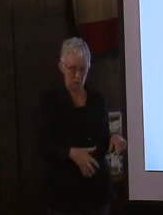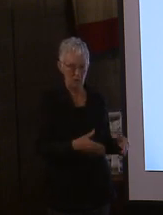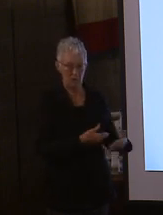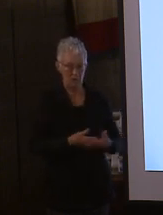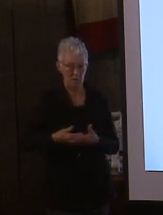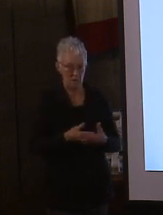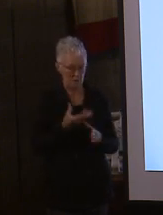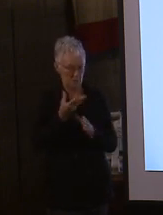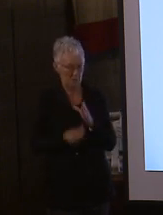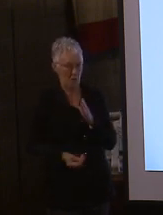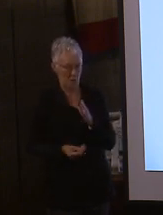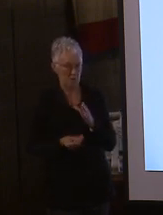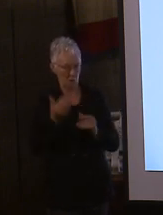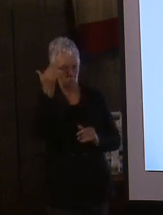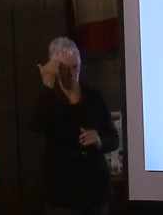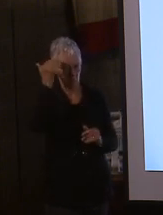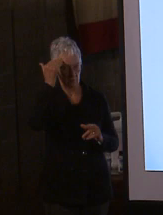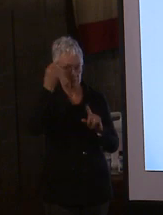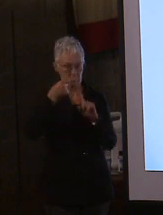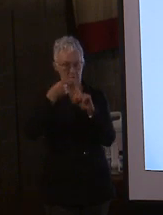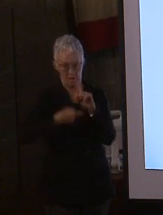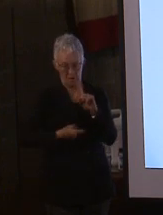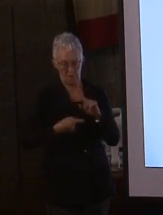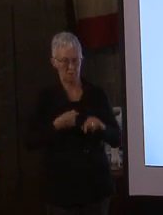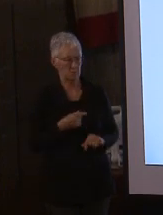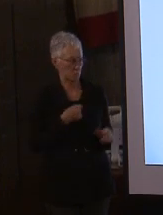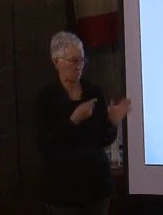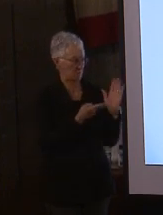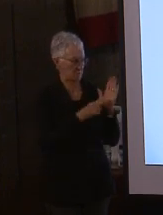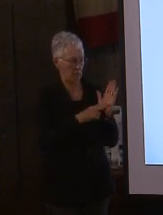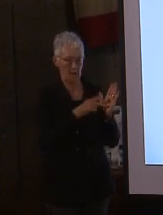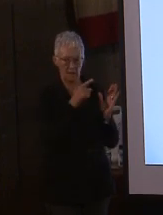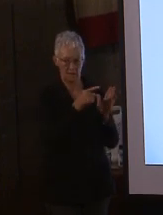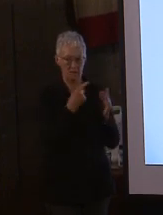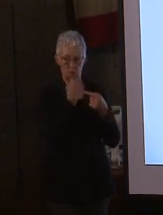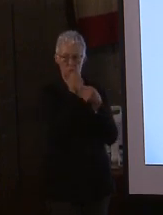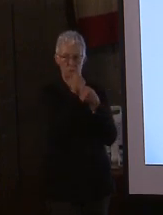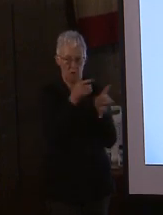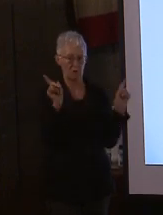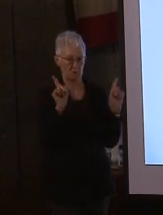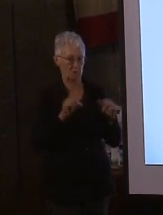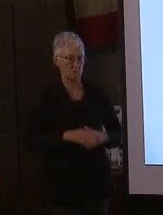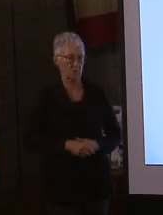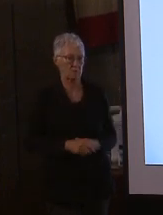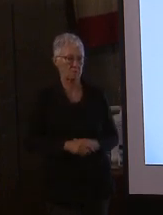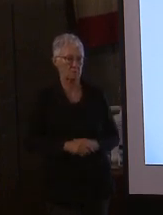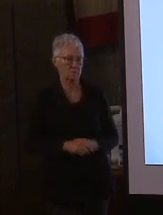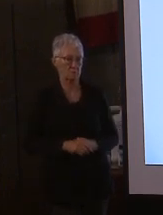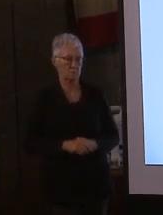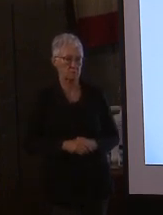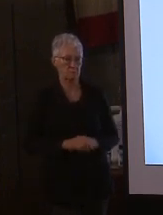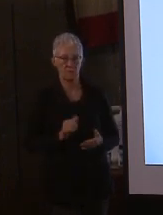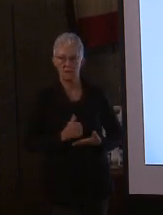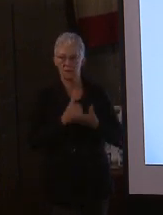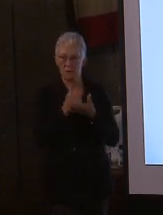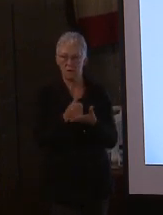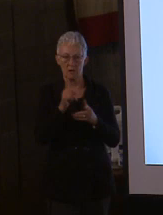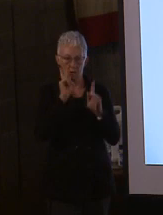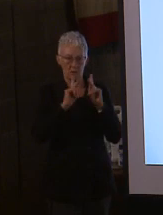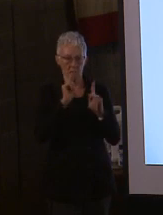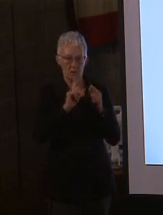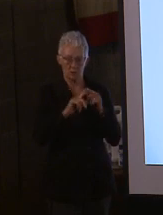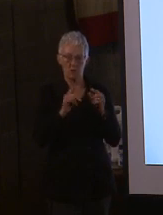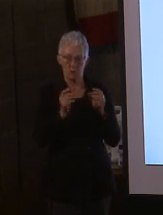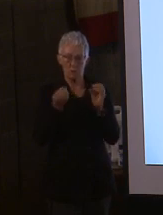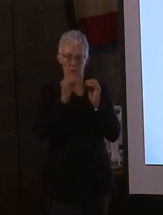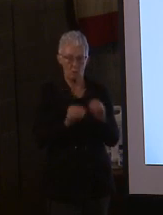And so I'm going to sign this proclamation to help raise awareness here